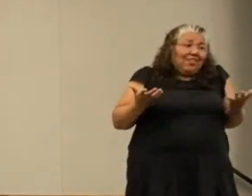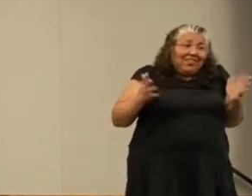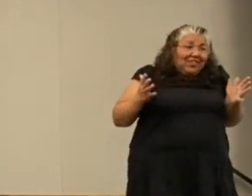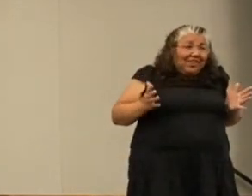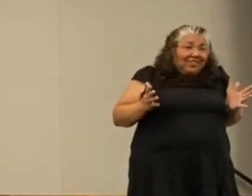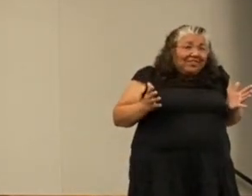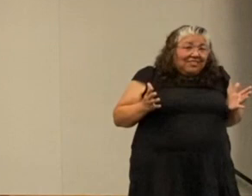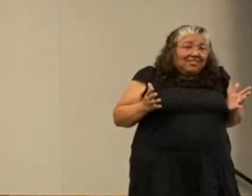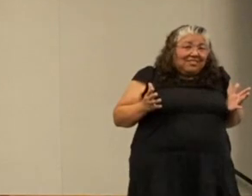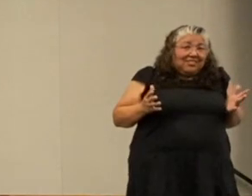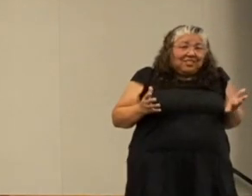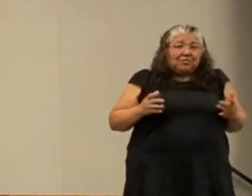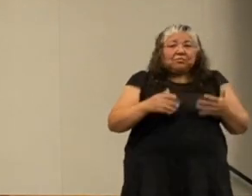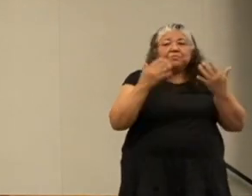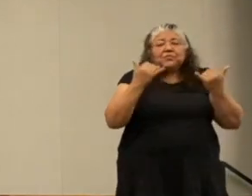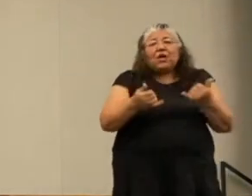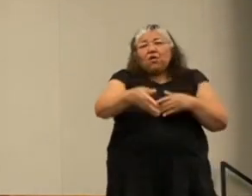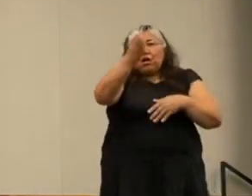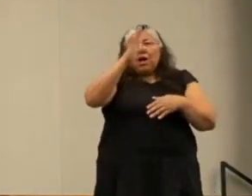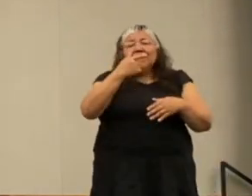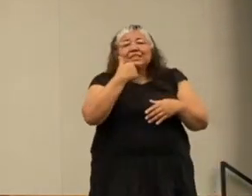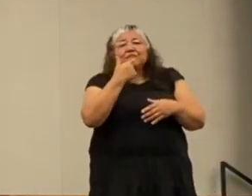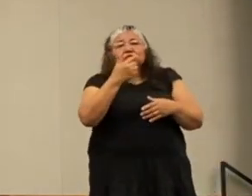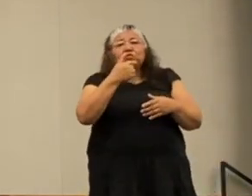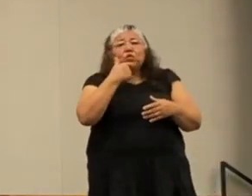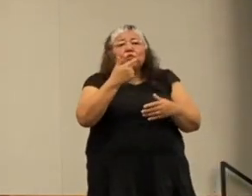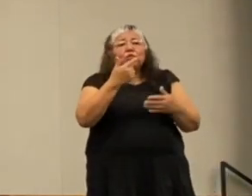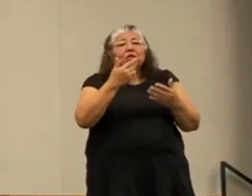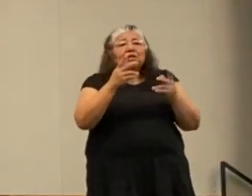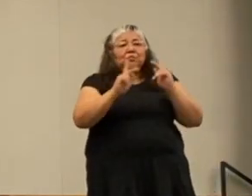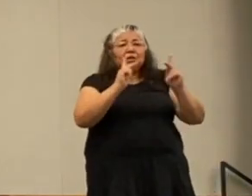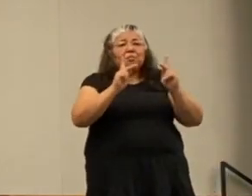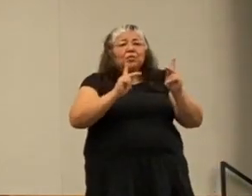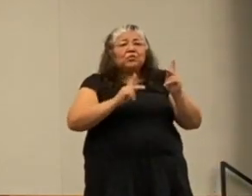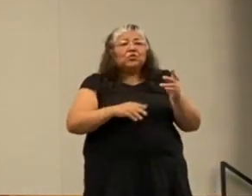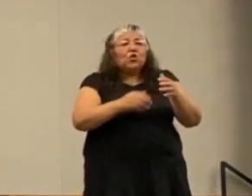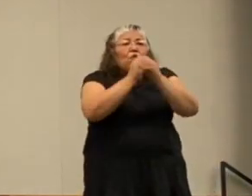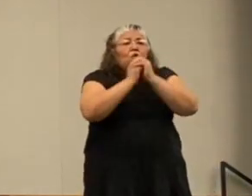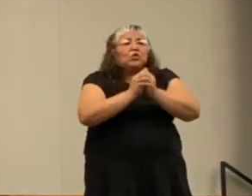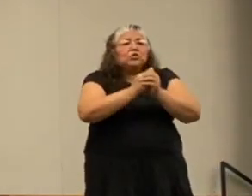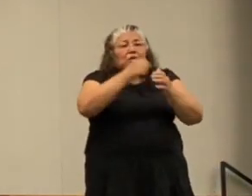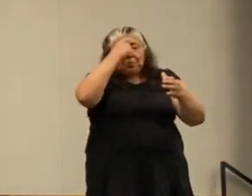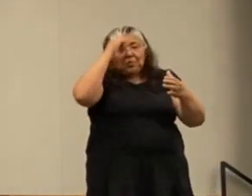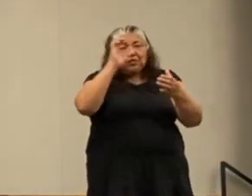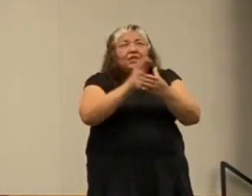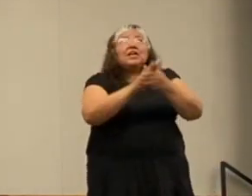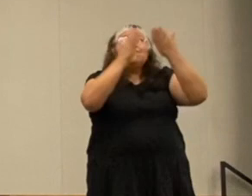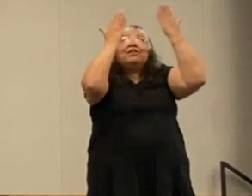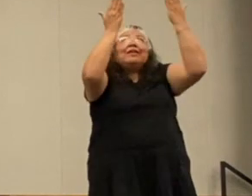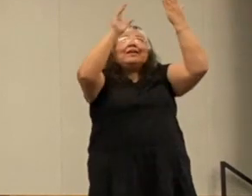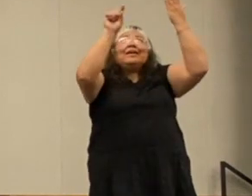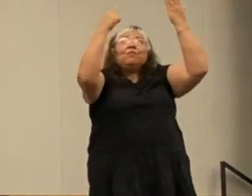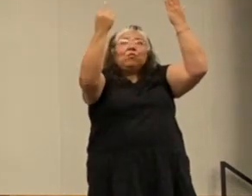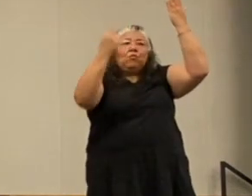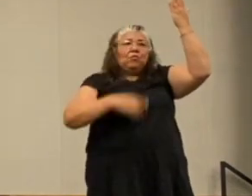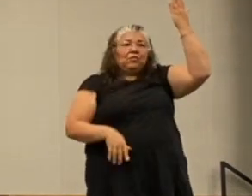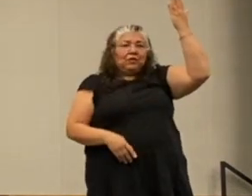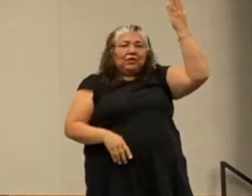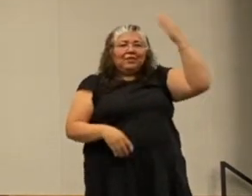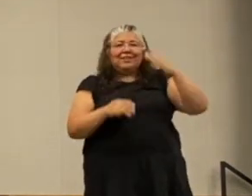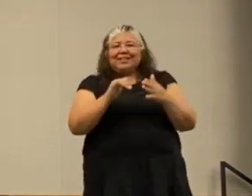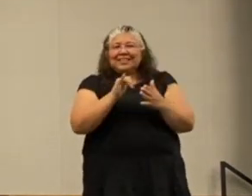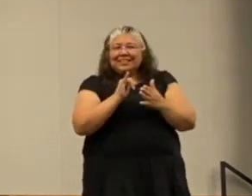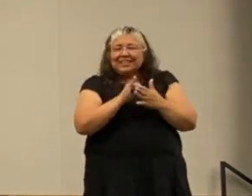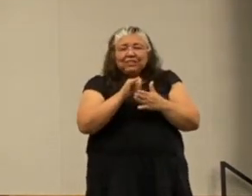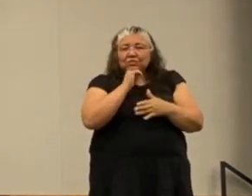known. So when God told his people to worship and believe in him, that wasn't